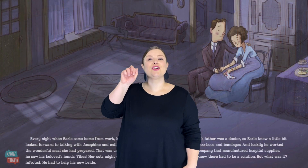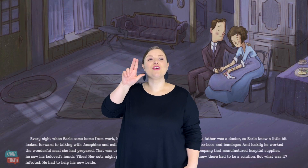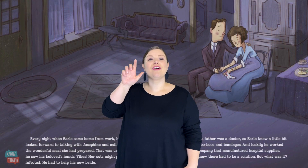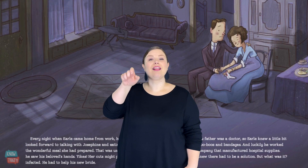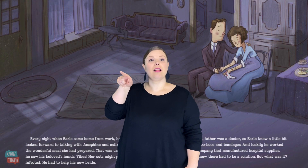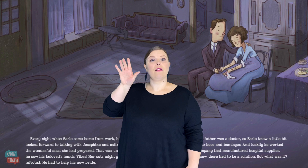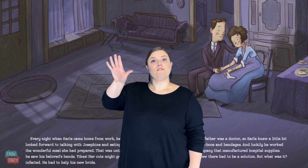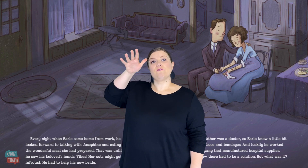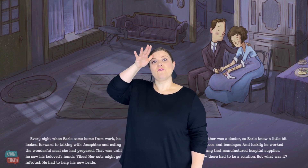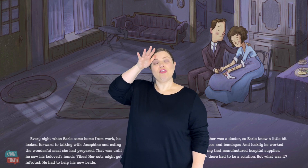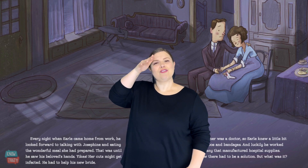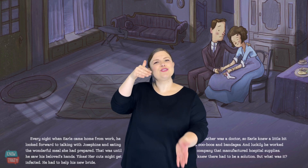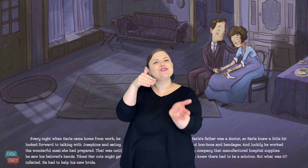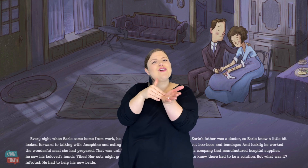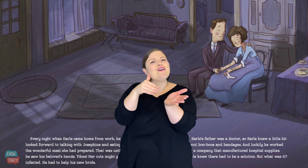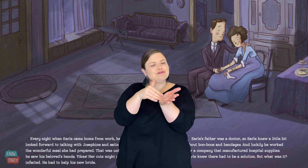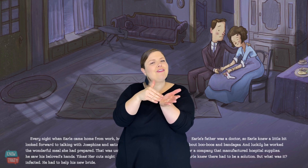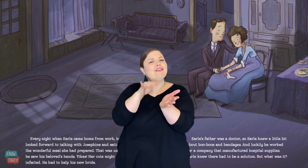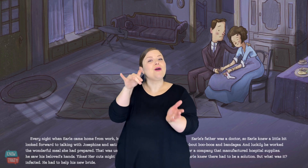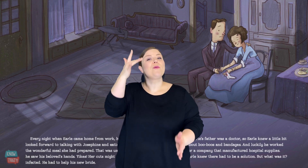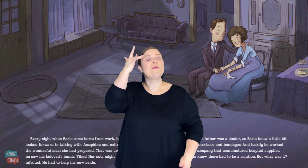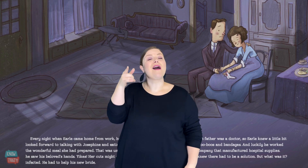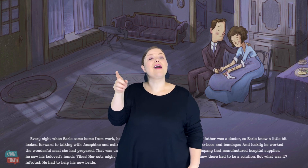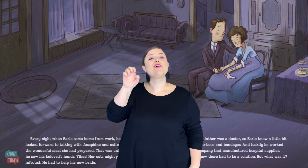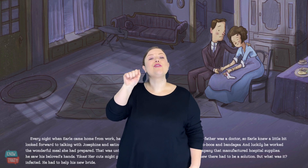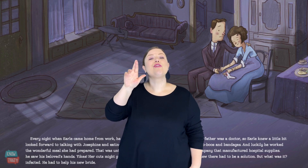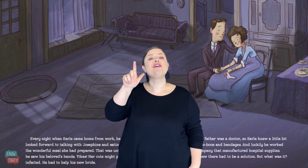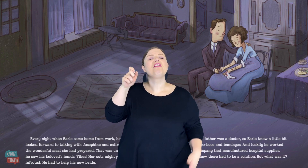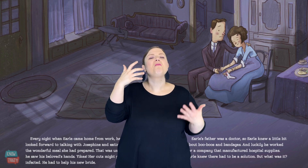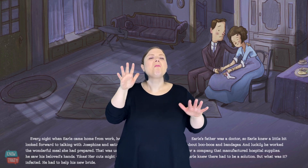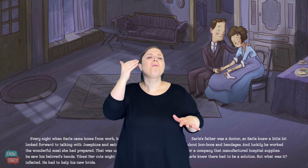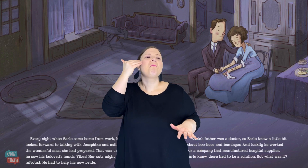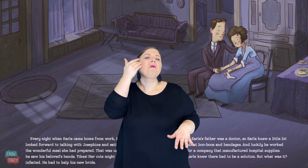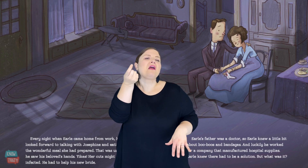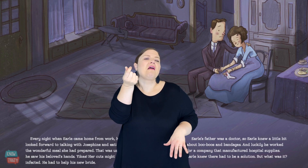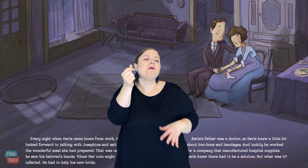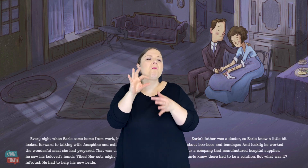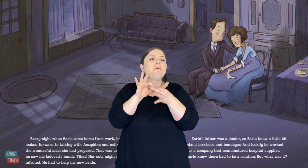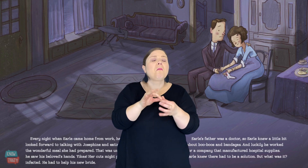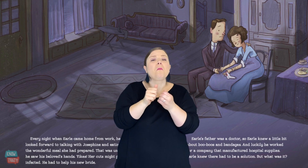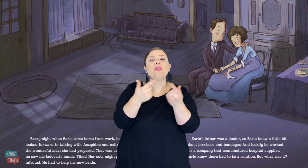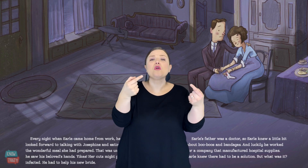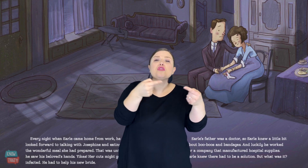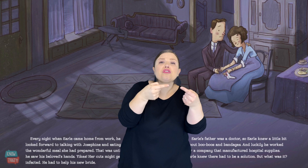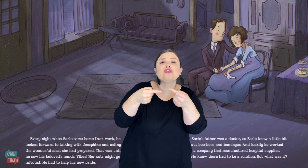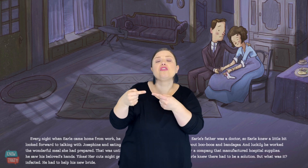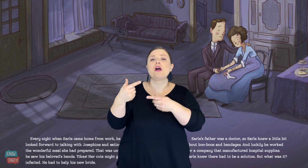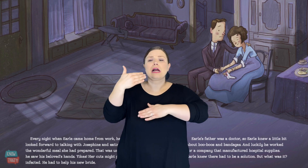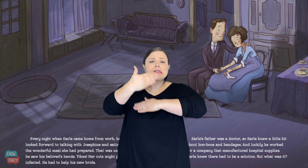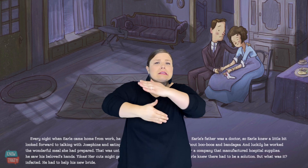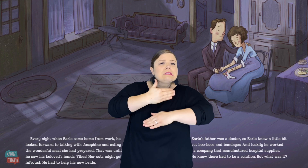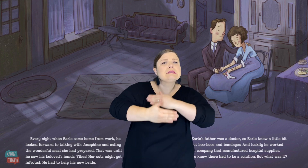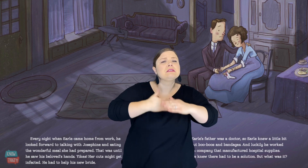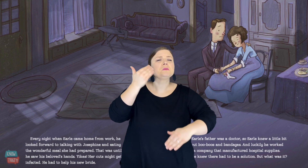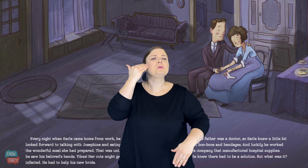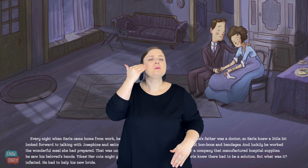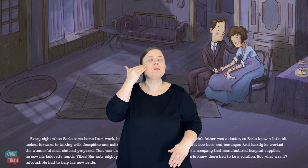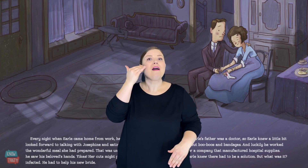Earl's father was a doctor, so Earl knew a little bit about boo-hoos and bandages. And luckily, he worked for